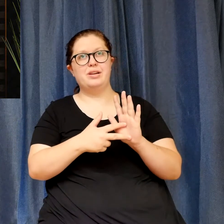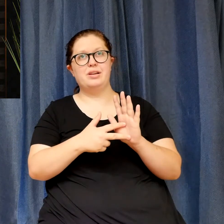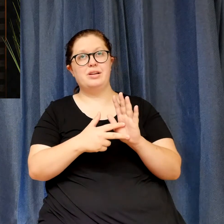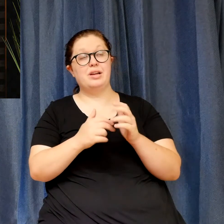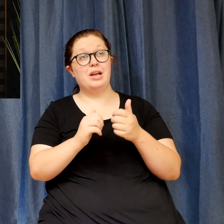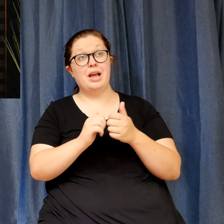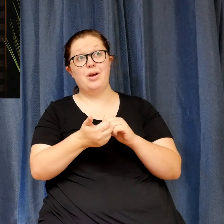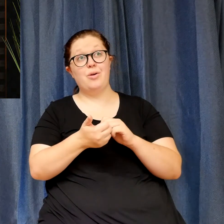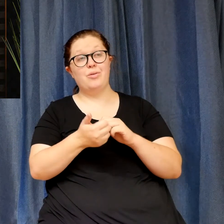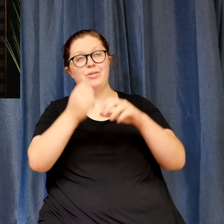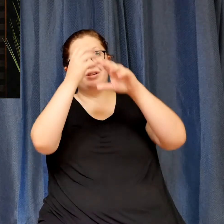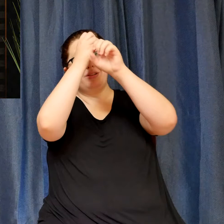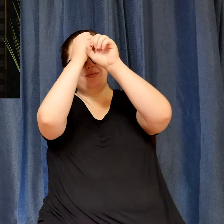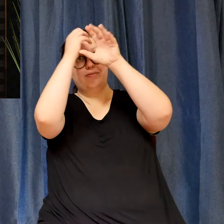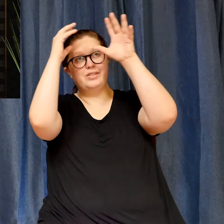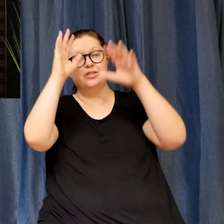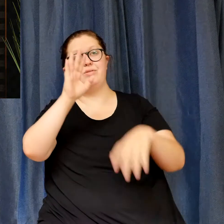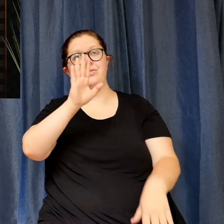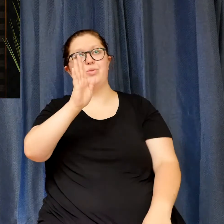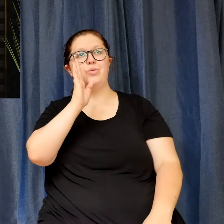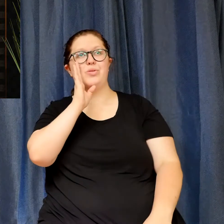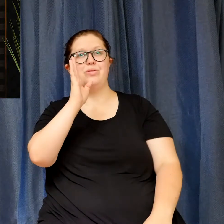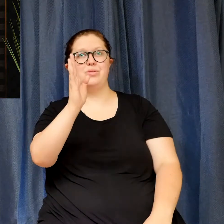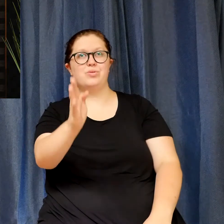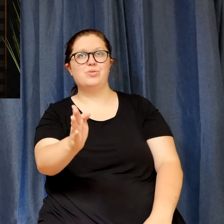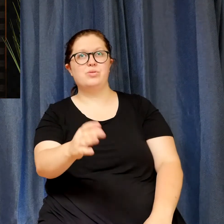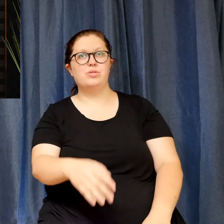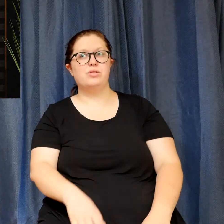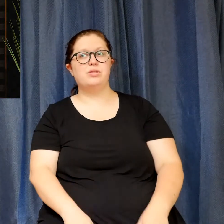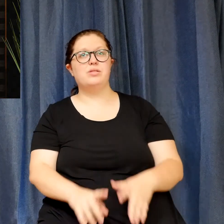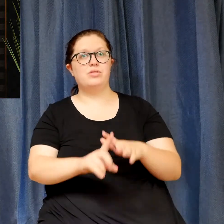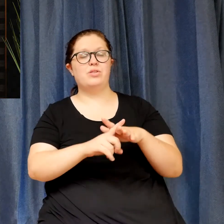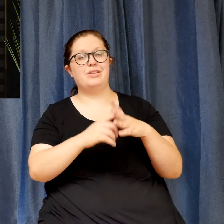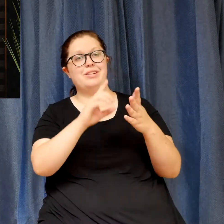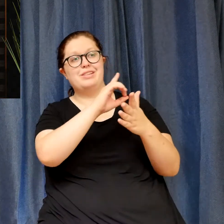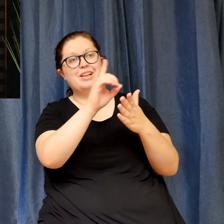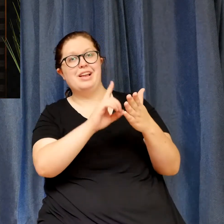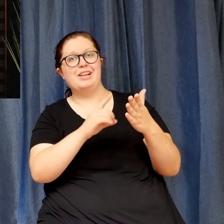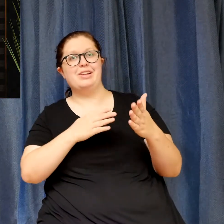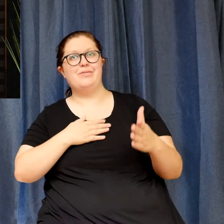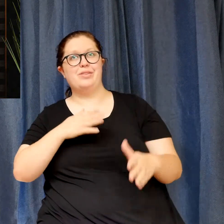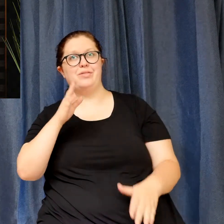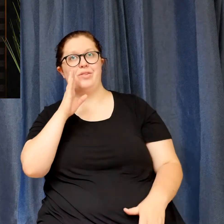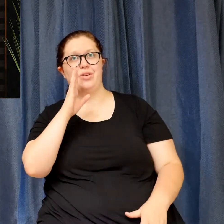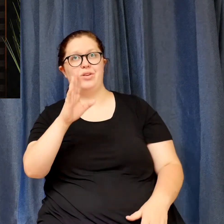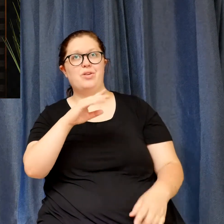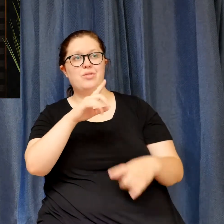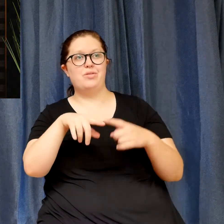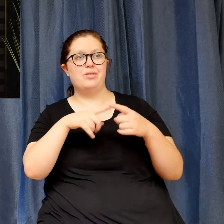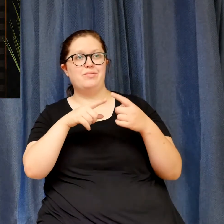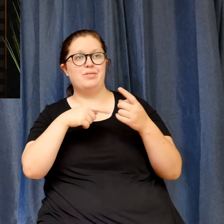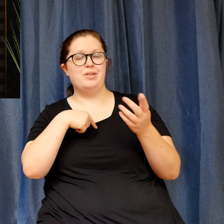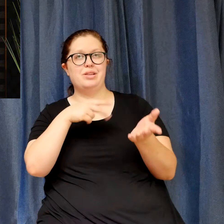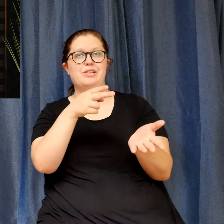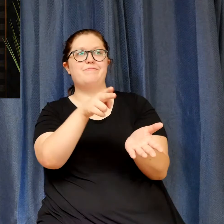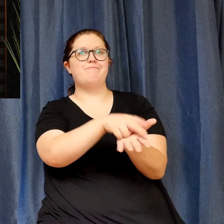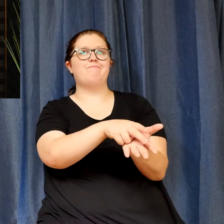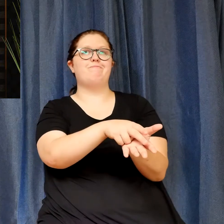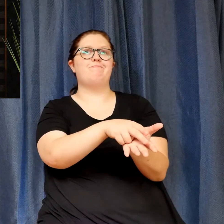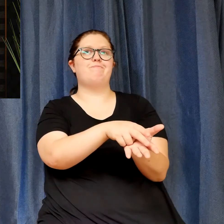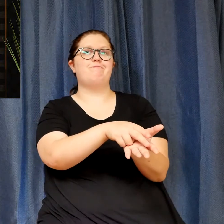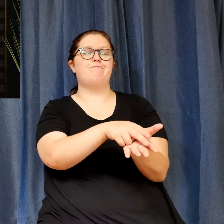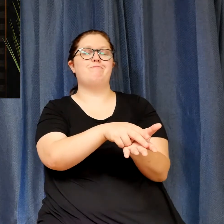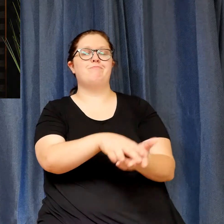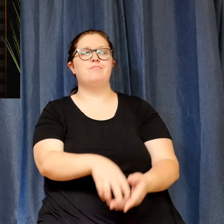the vision of your future. So I started designing my future while I lay there in